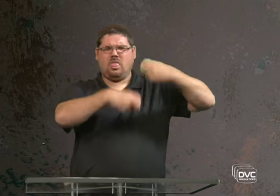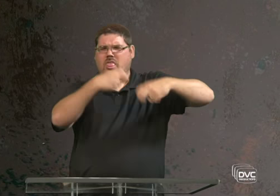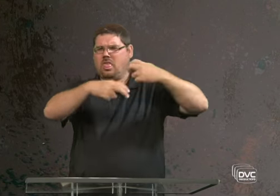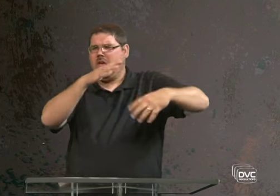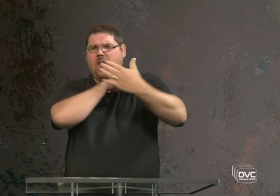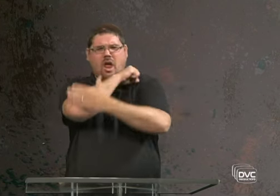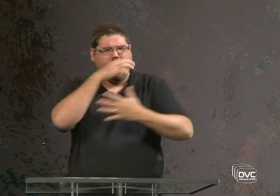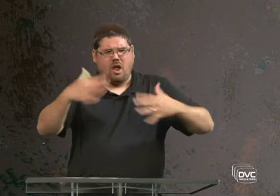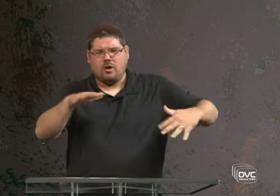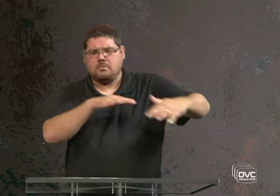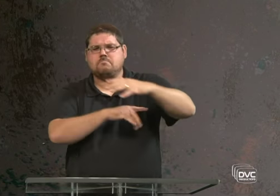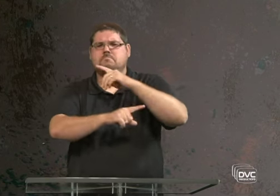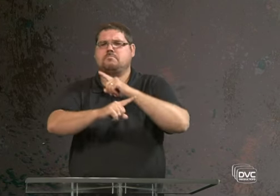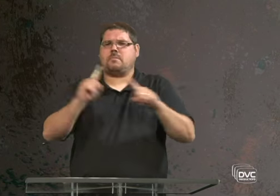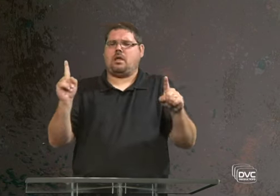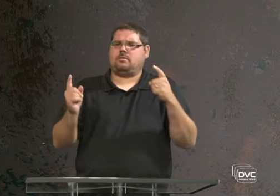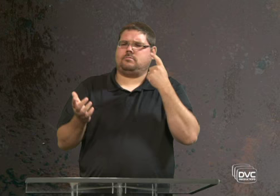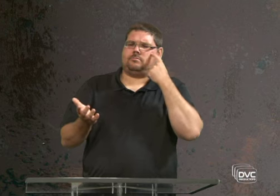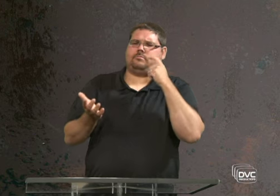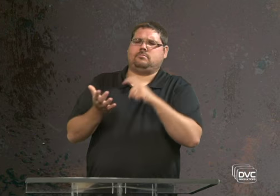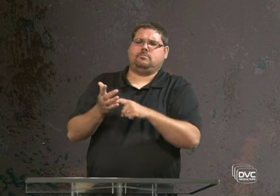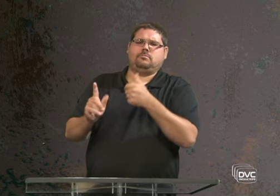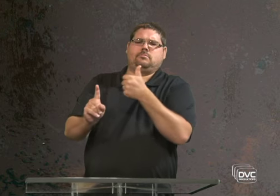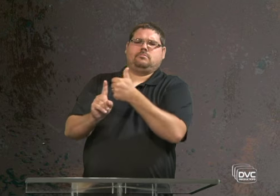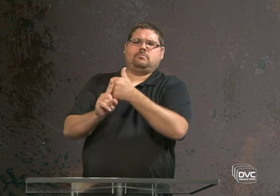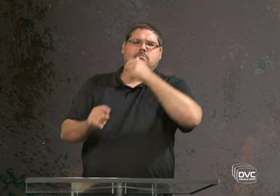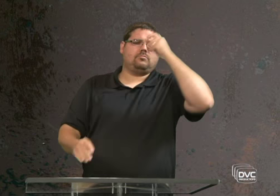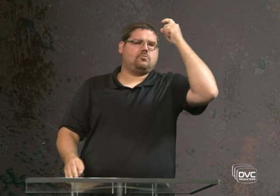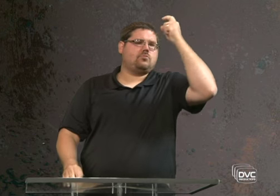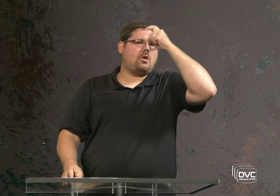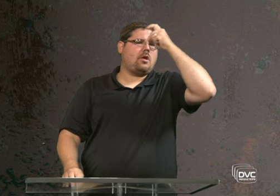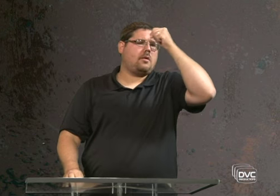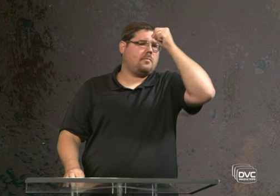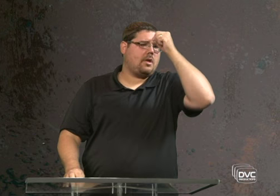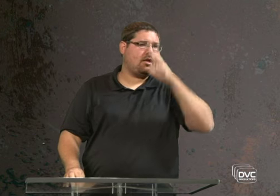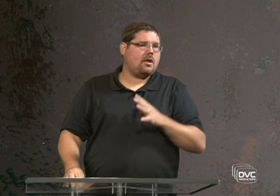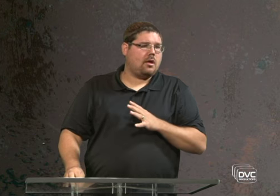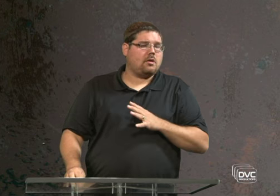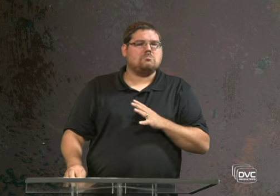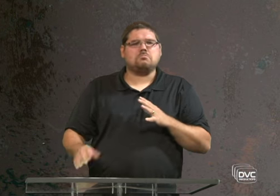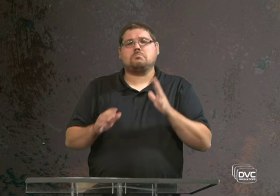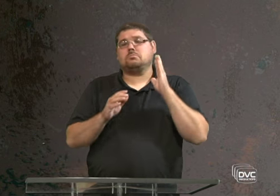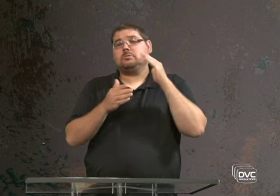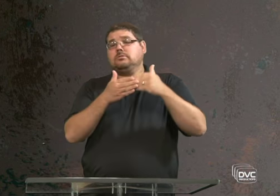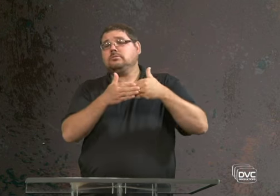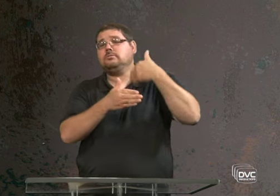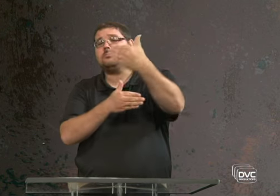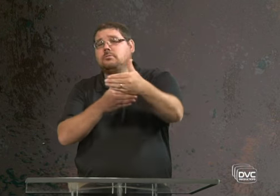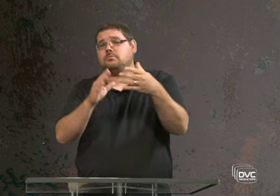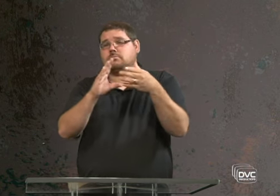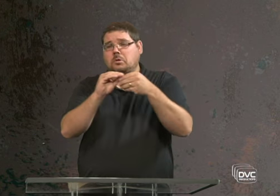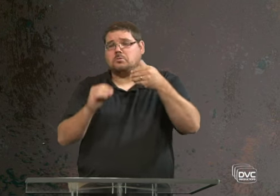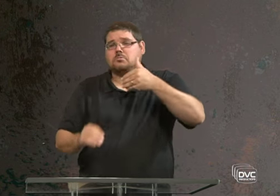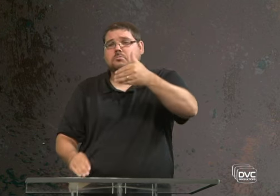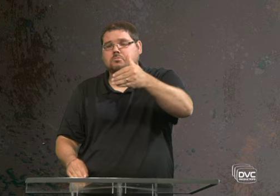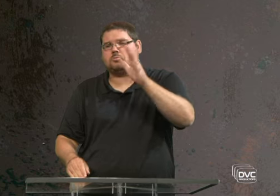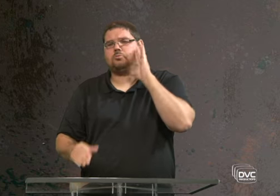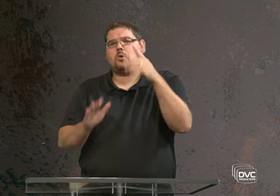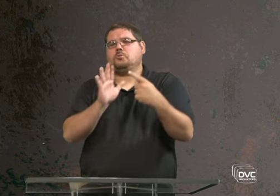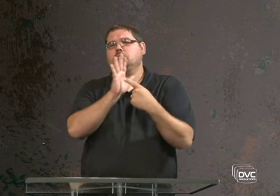young king with all the problems that had happened, with all the competition from all these brothers. Well, in